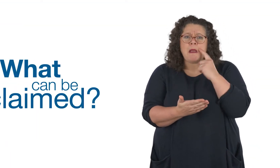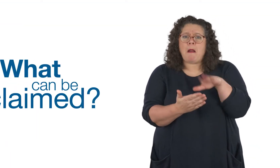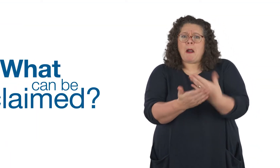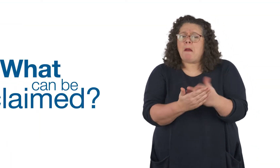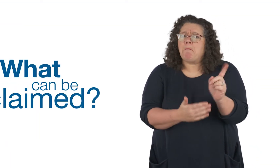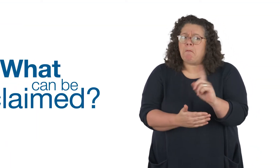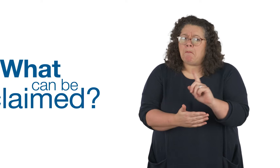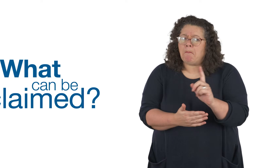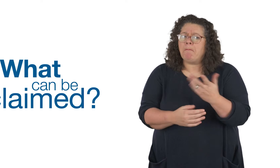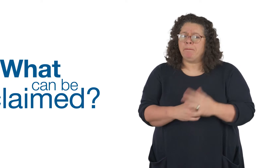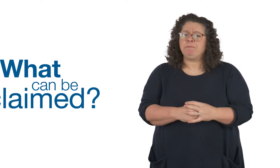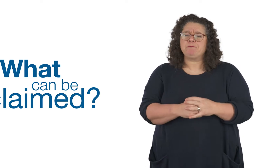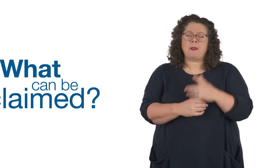What expenses can be claimed?